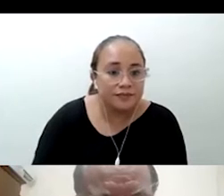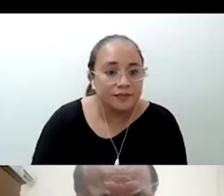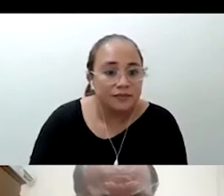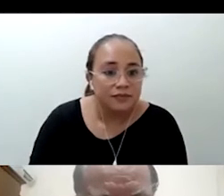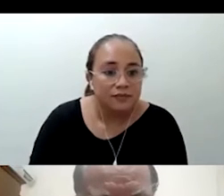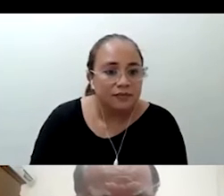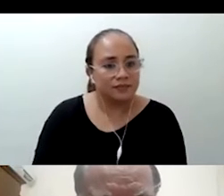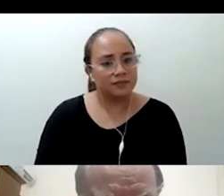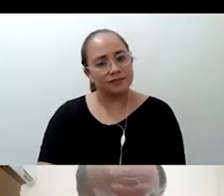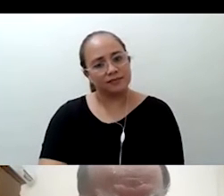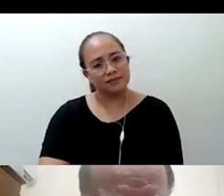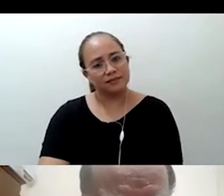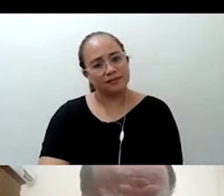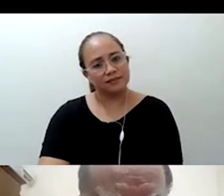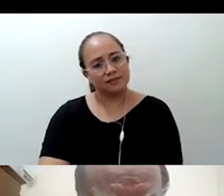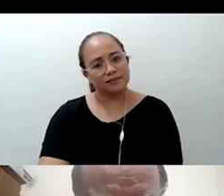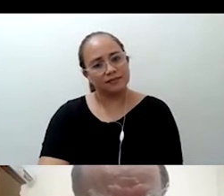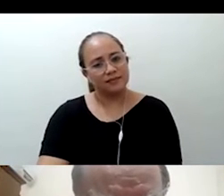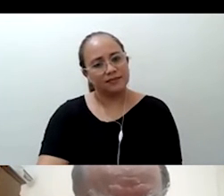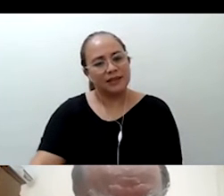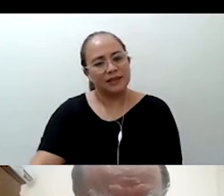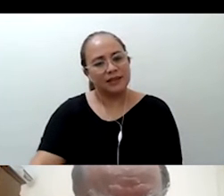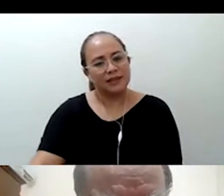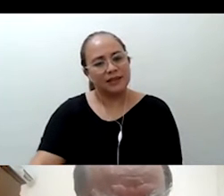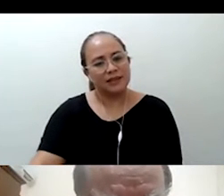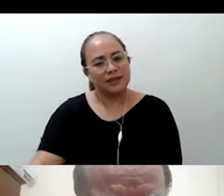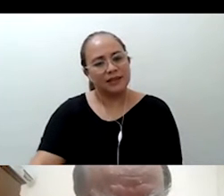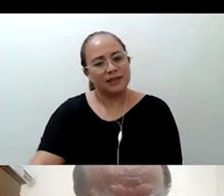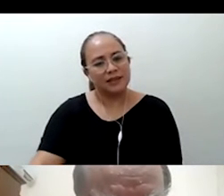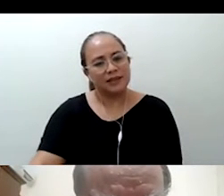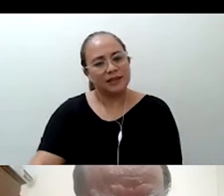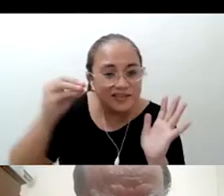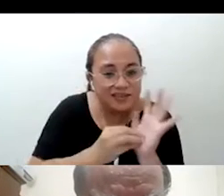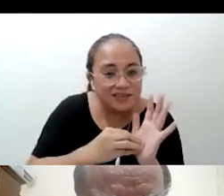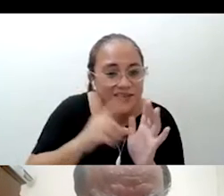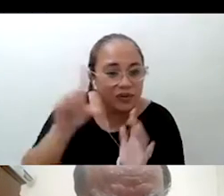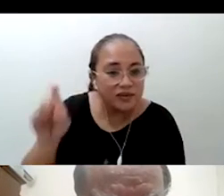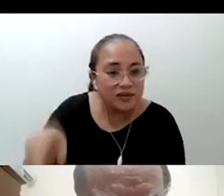Oops. Go down. Let me see if I put it in later.